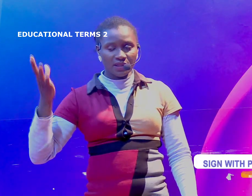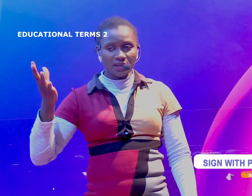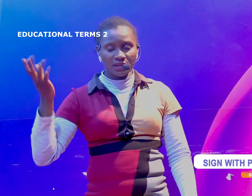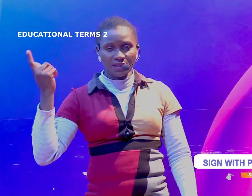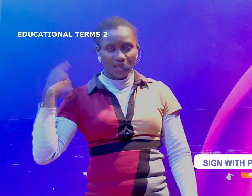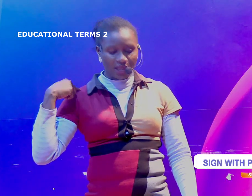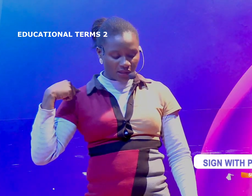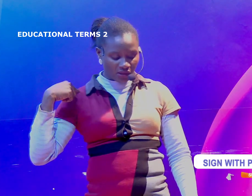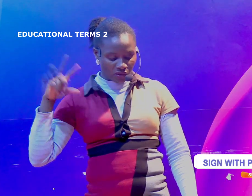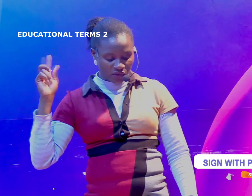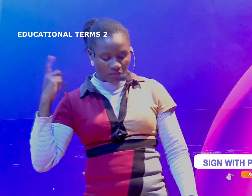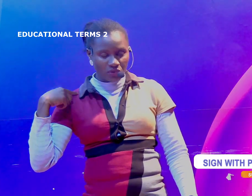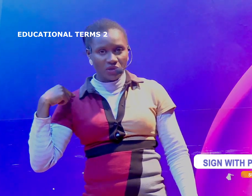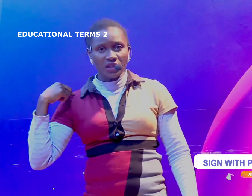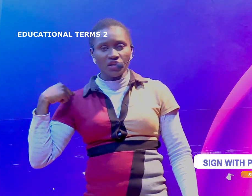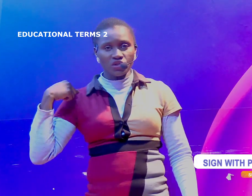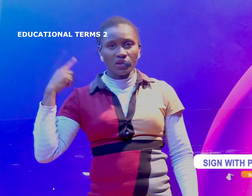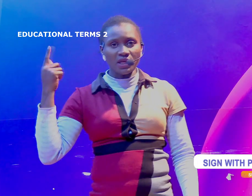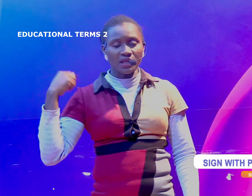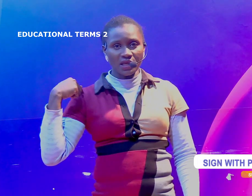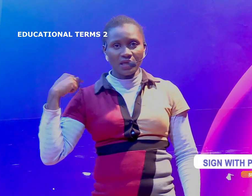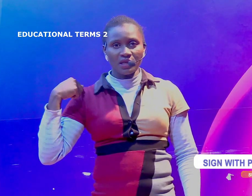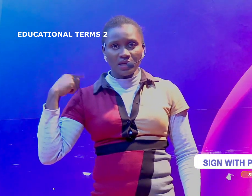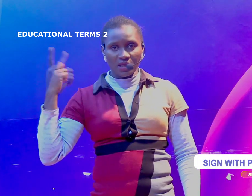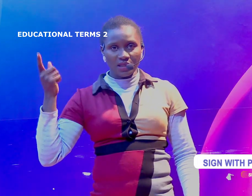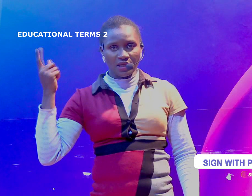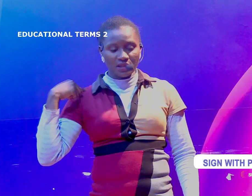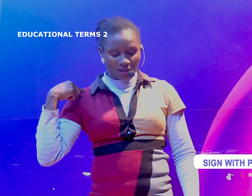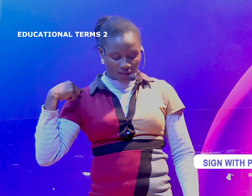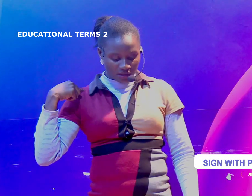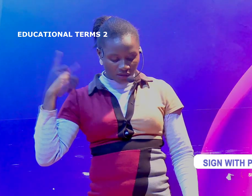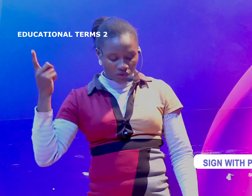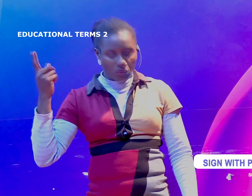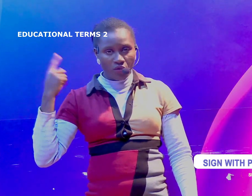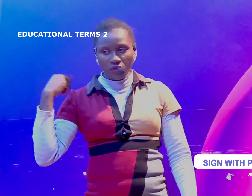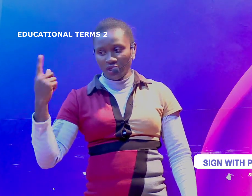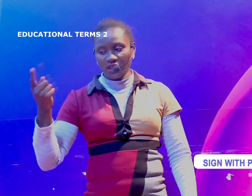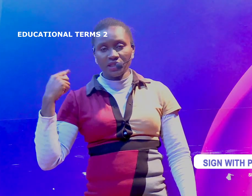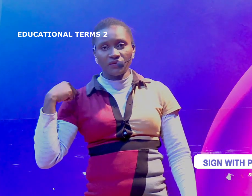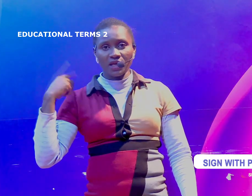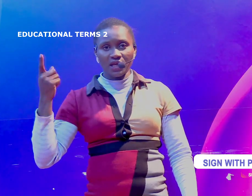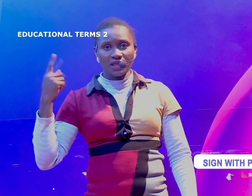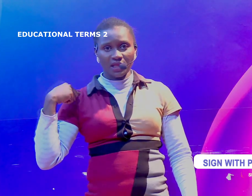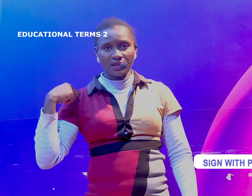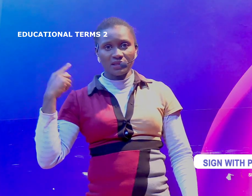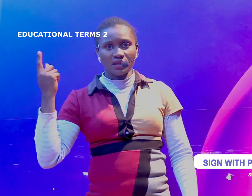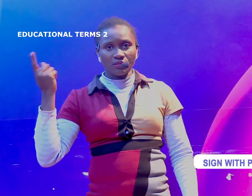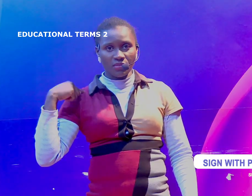just like this. You tap on your shoulder here and then you move your index finger like this.